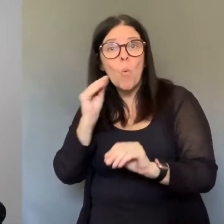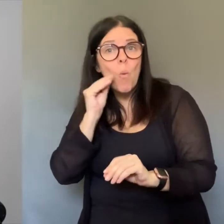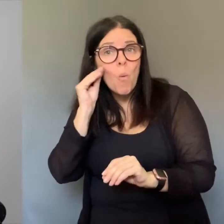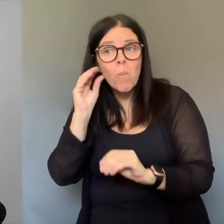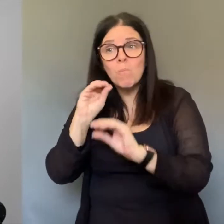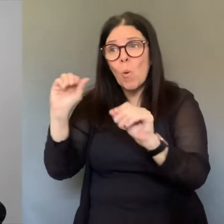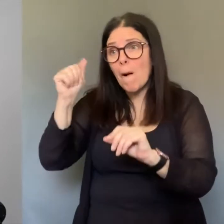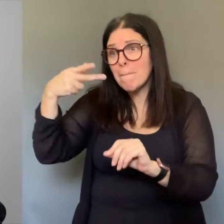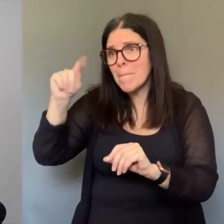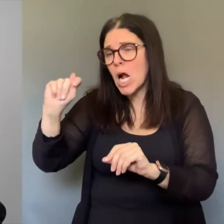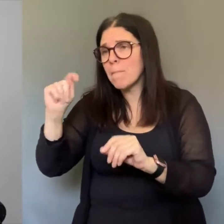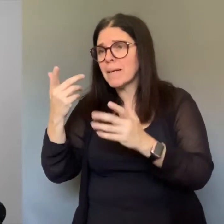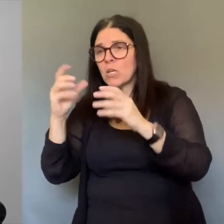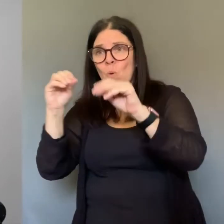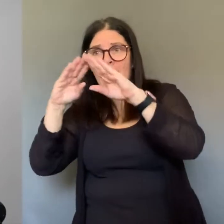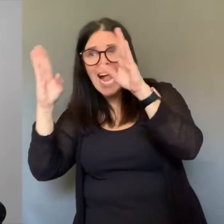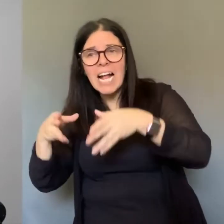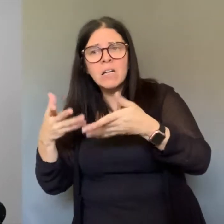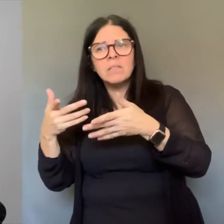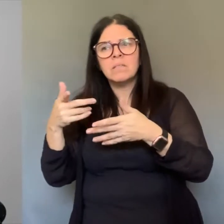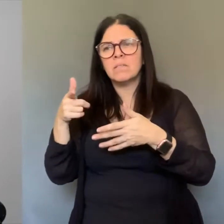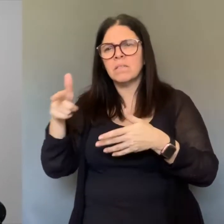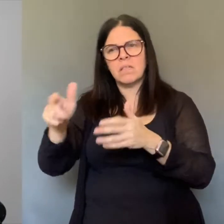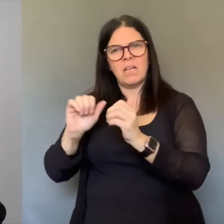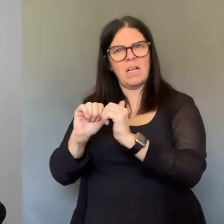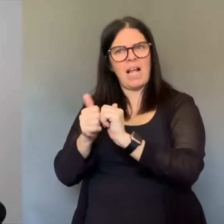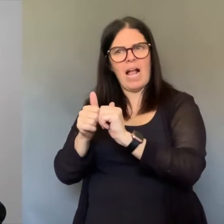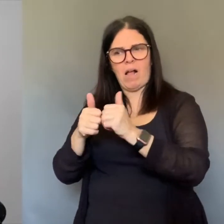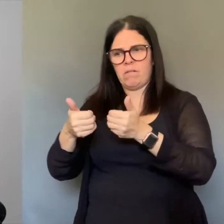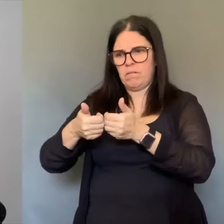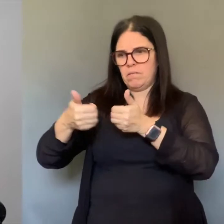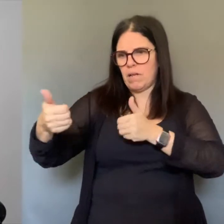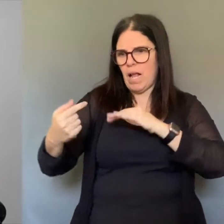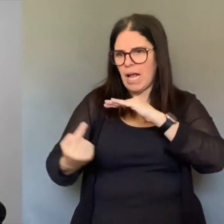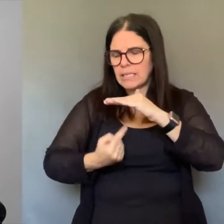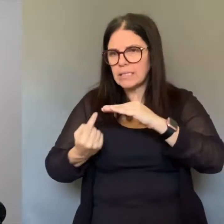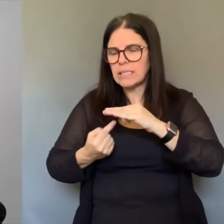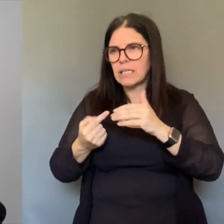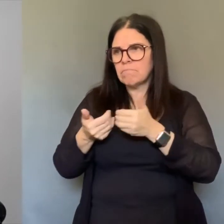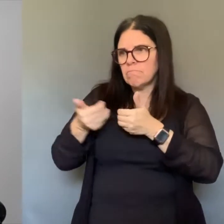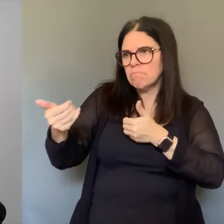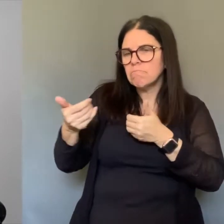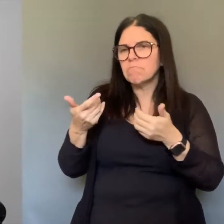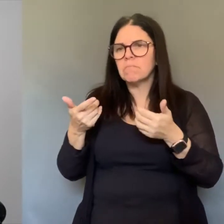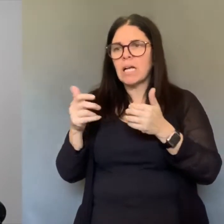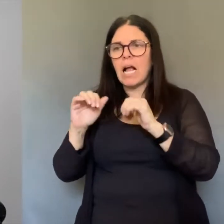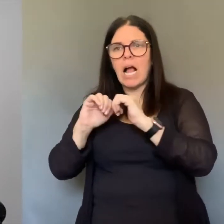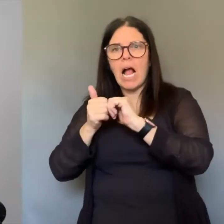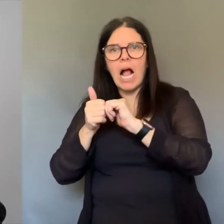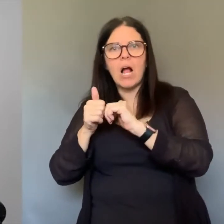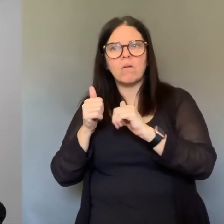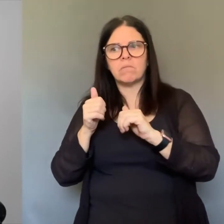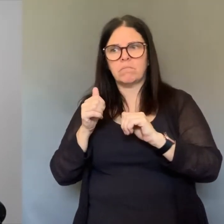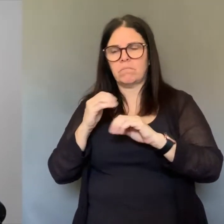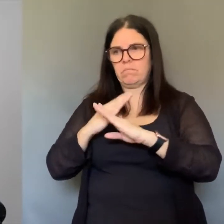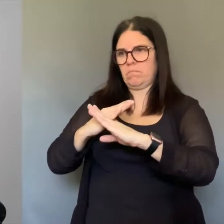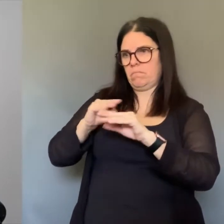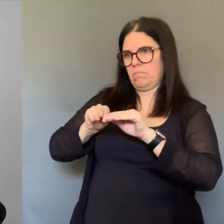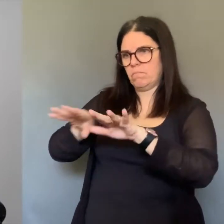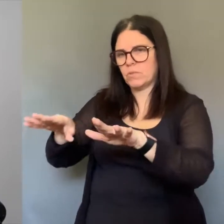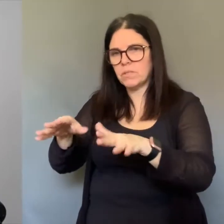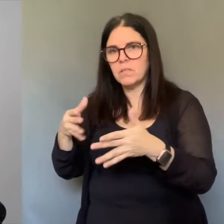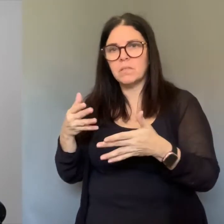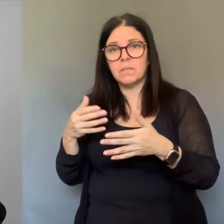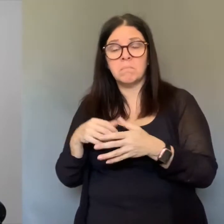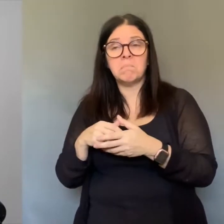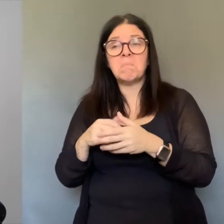Also, these people without a home are limited in their ability to self-isolate themselves. They spend time in public settings, which are not subject